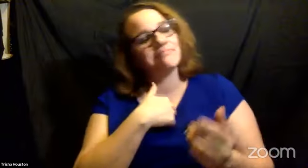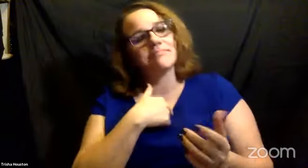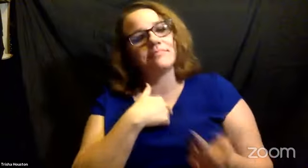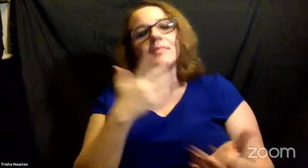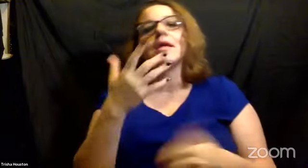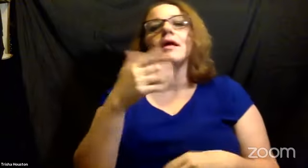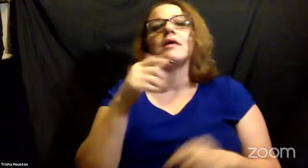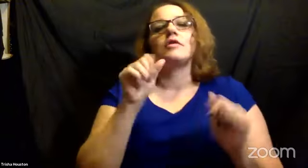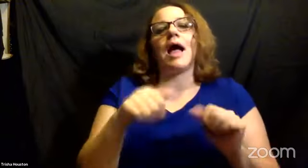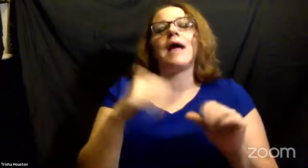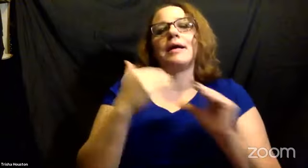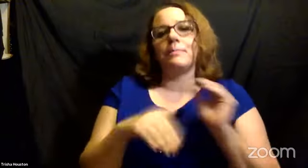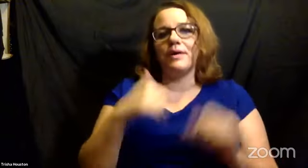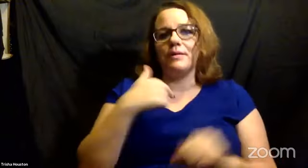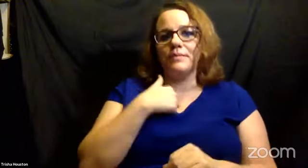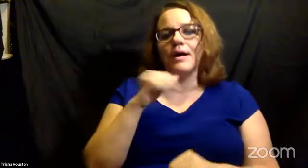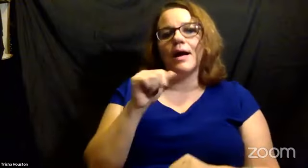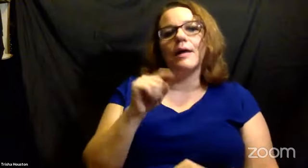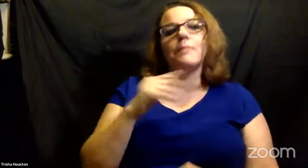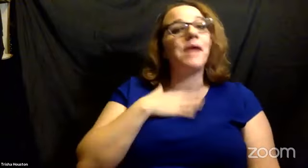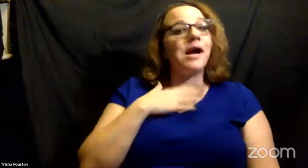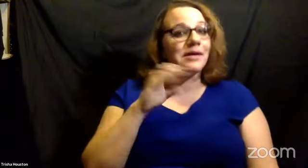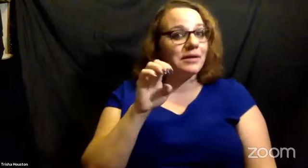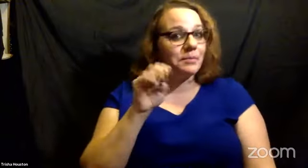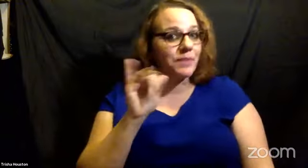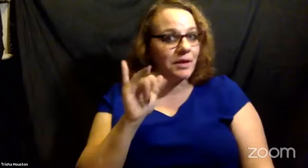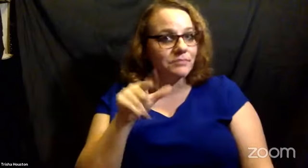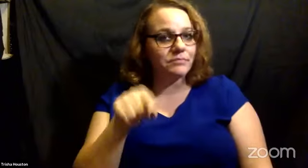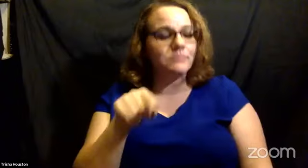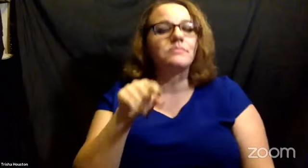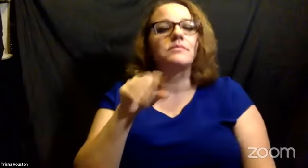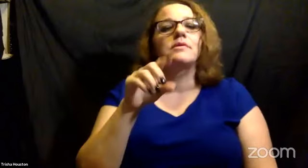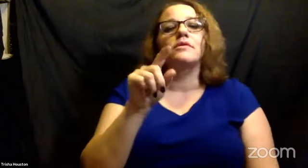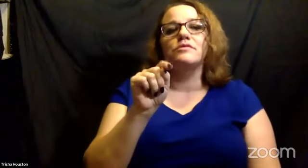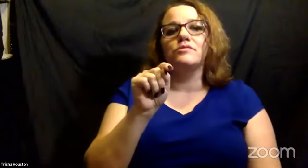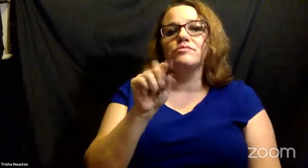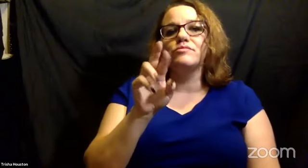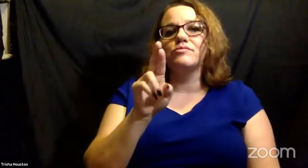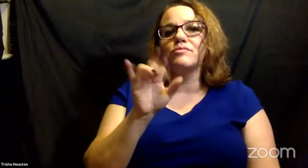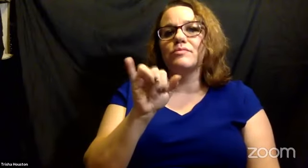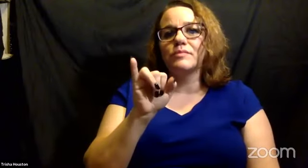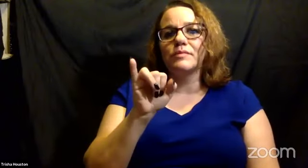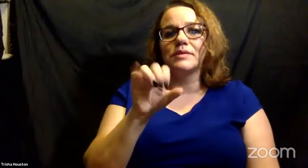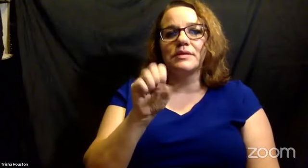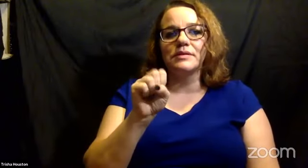interest. And you can email that to me. My email